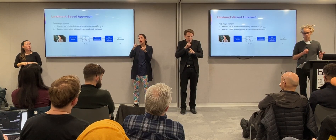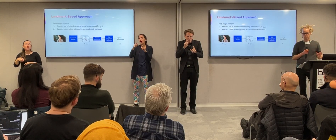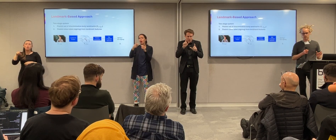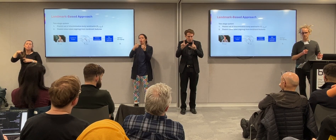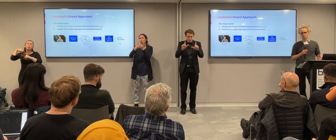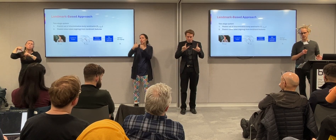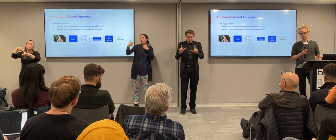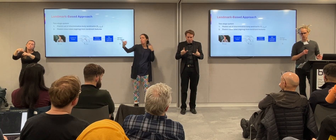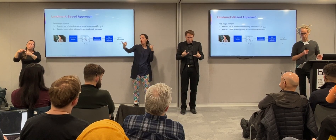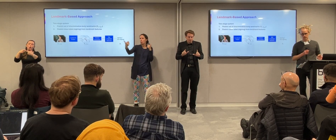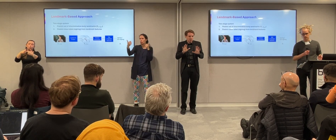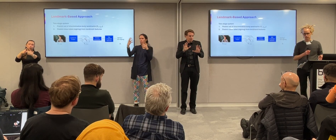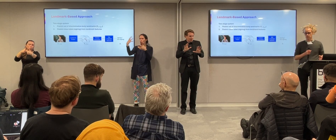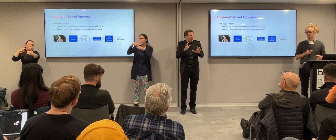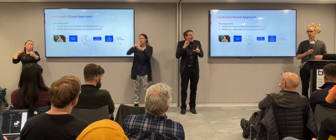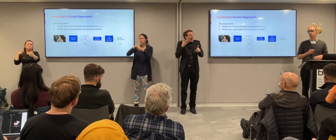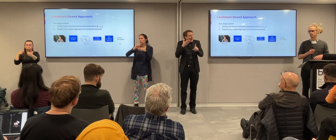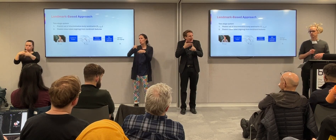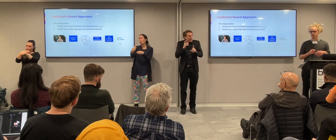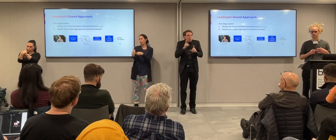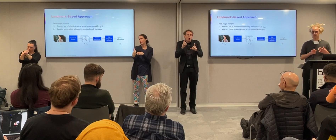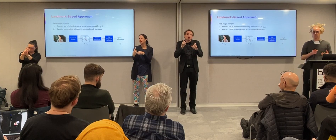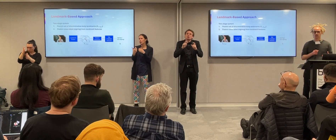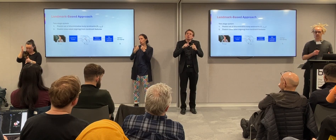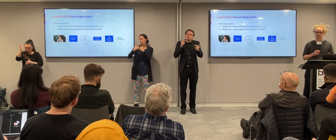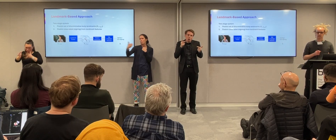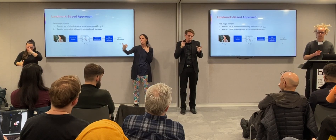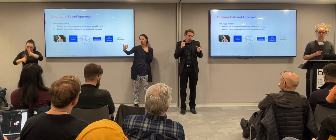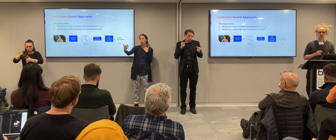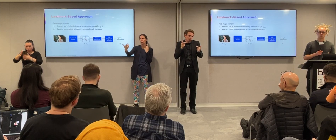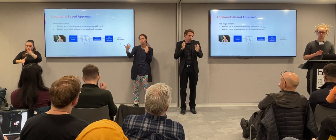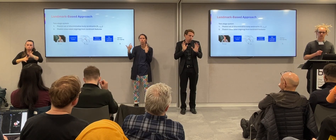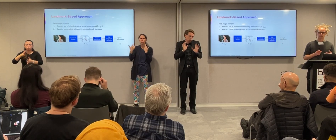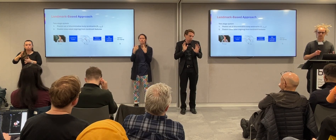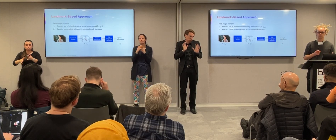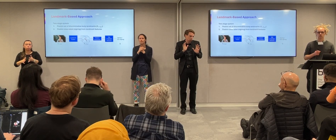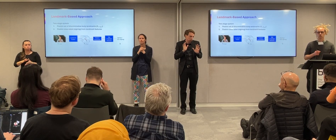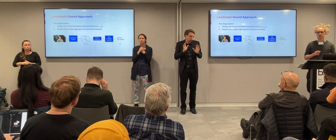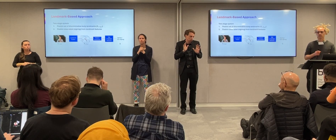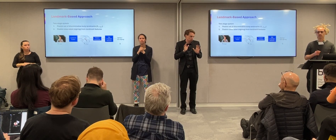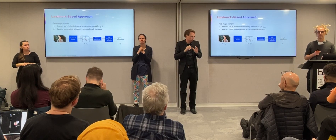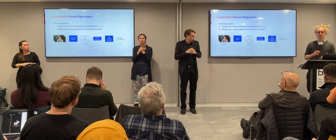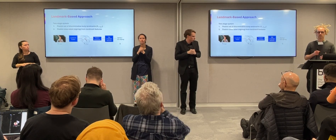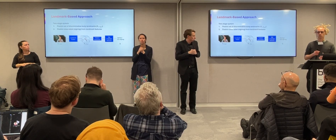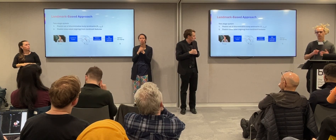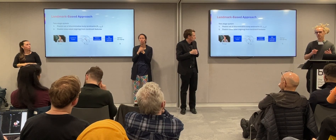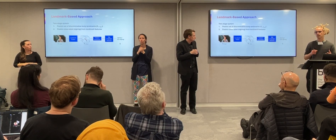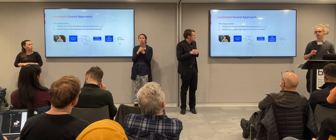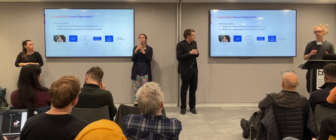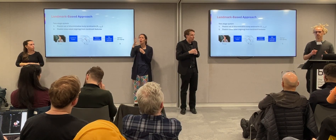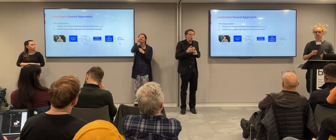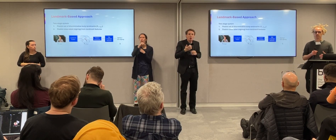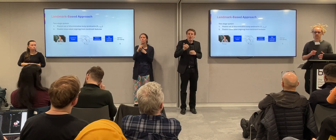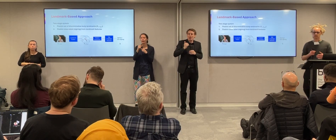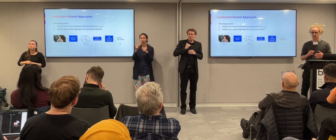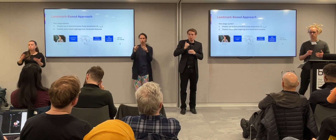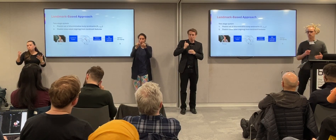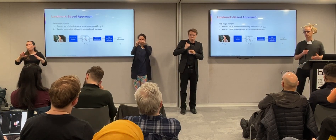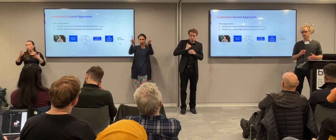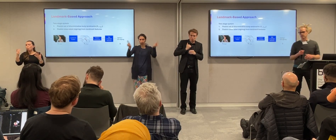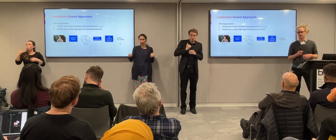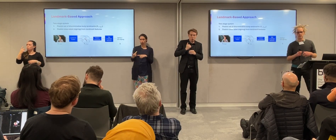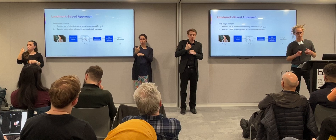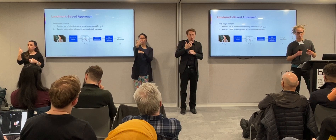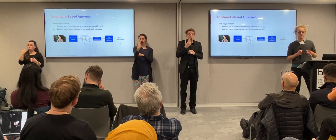remote participation only. So it's been applied, or it's assuming that there's one signer in the